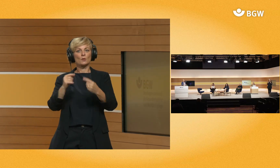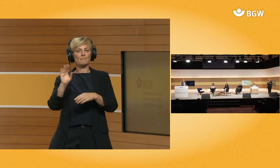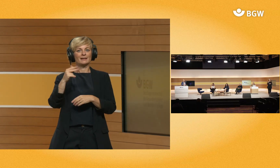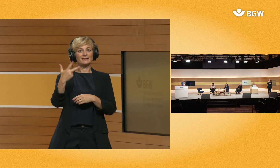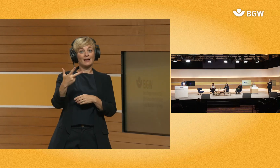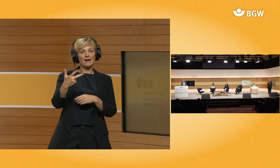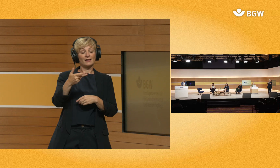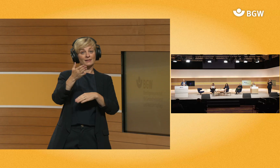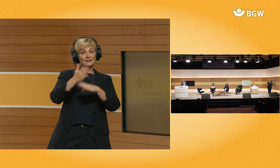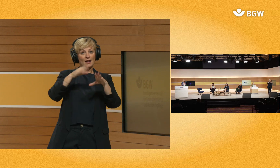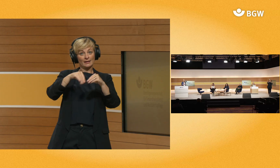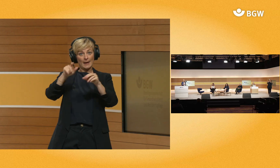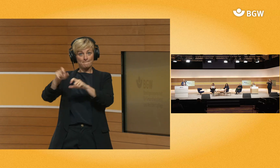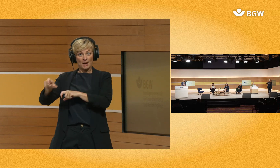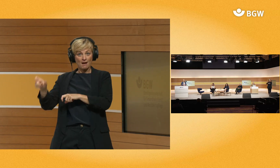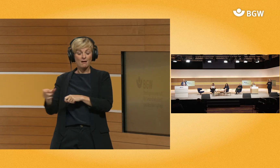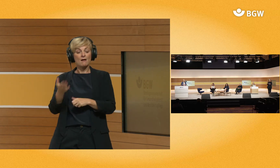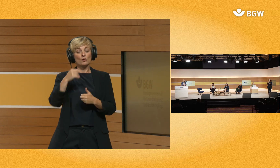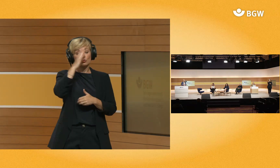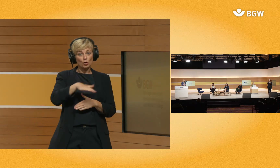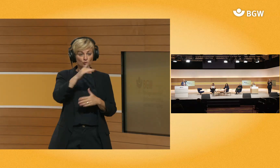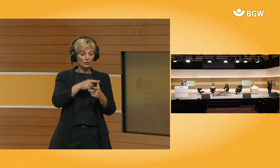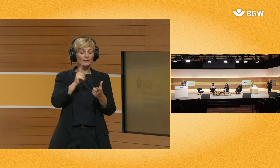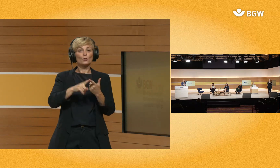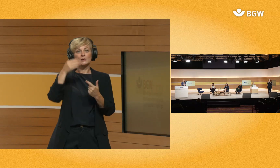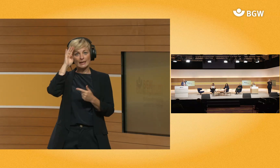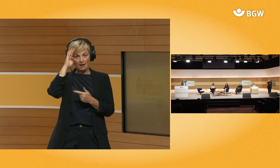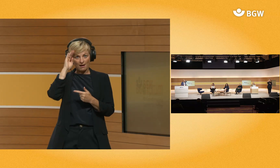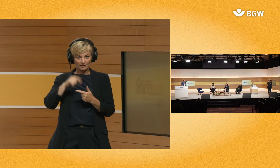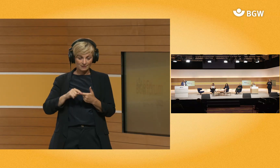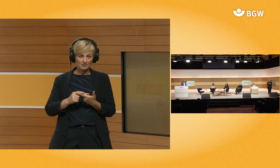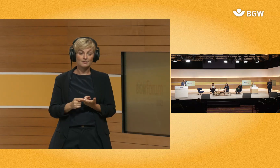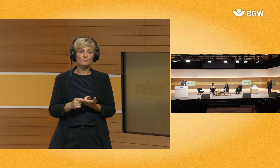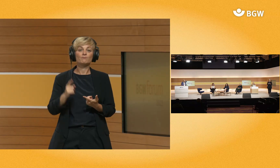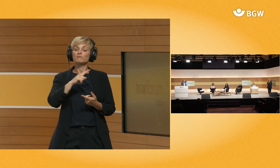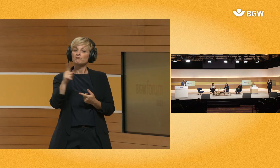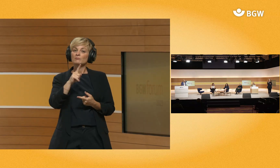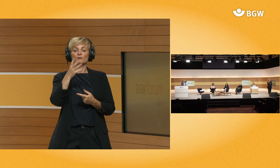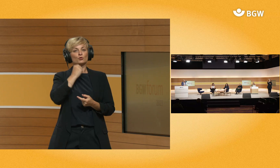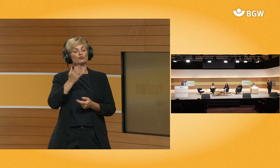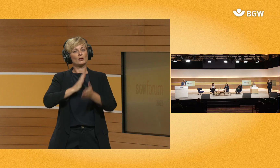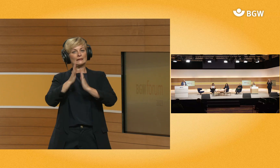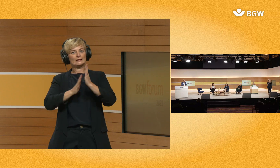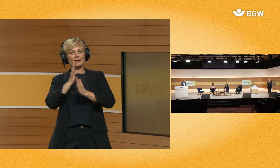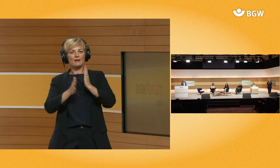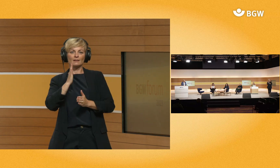some insight actually on how magnet works in practice here in